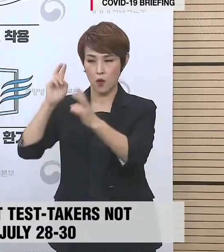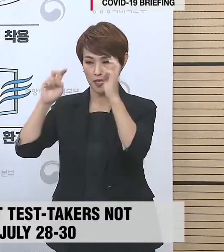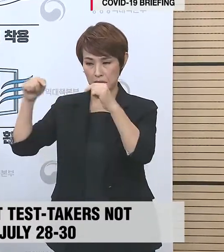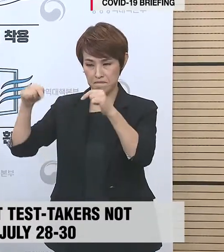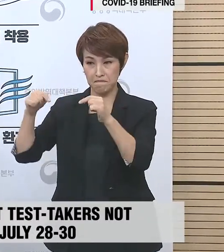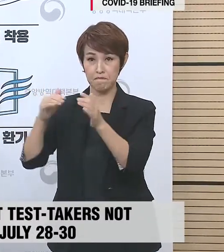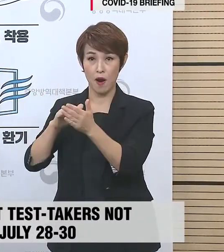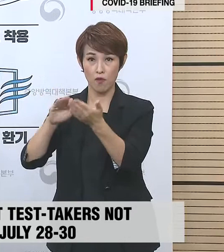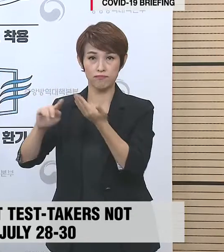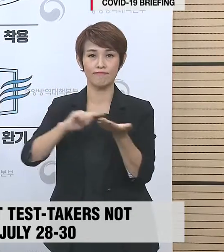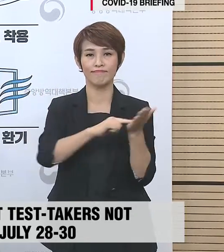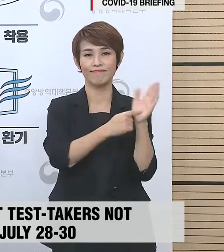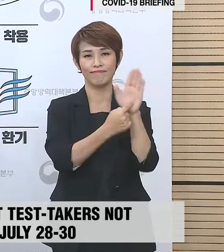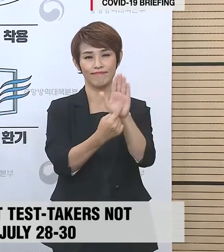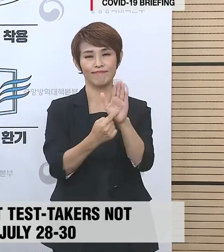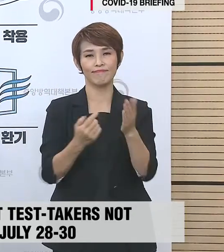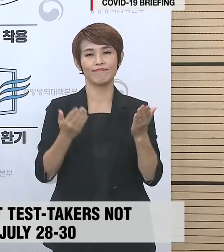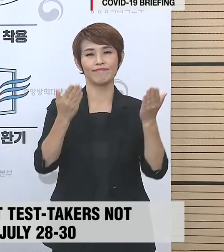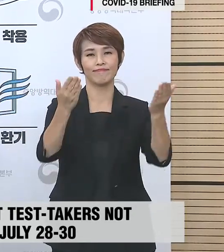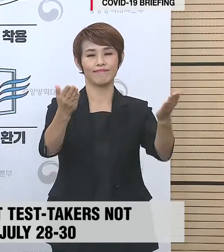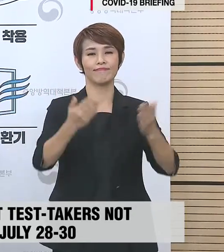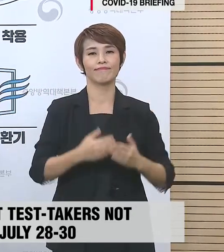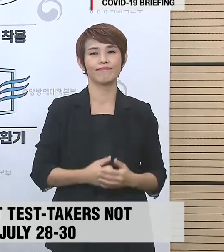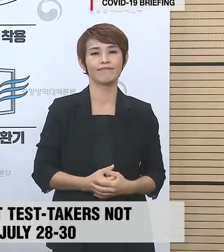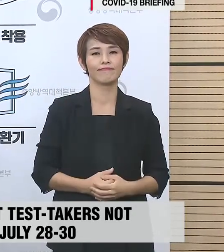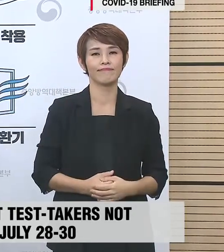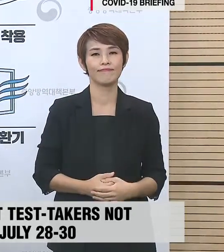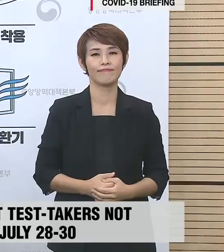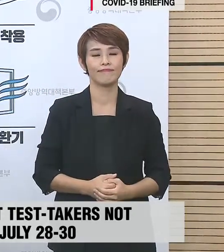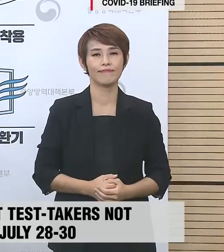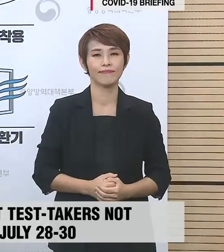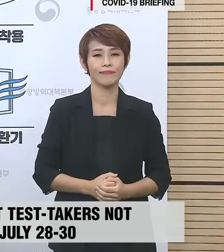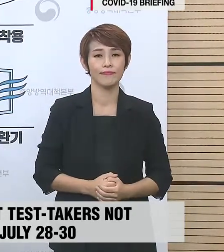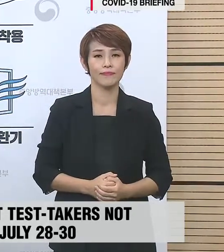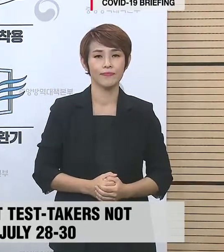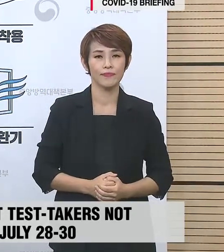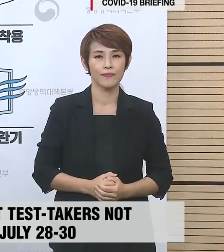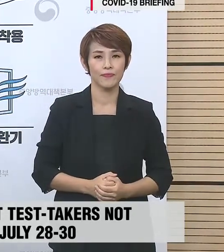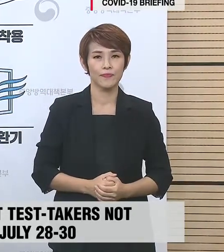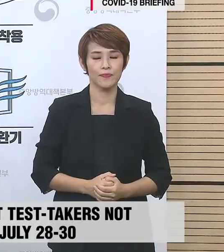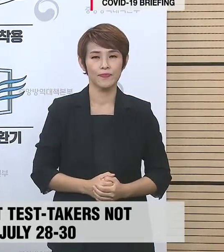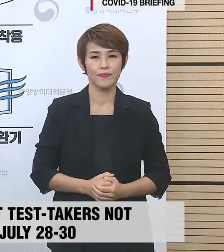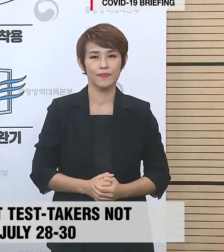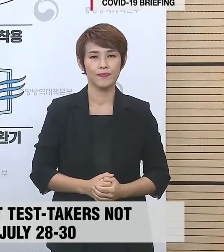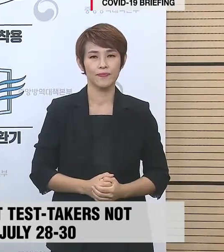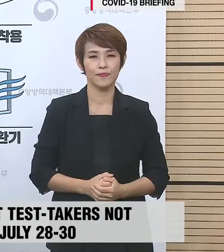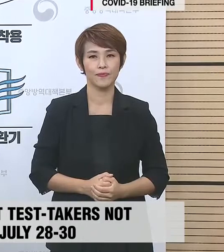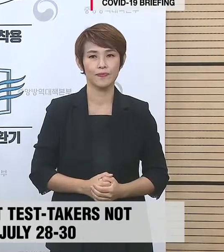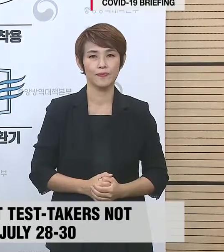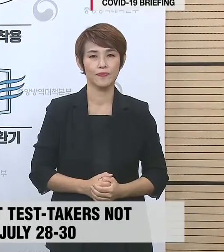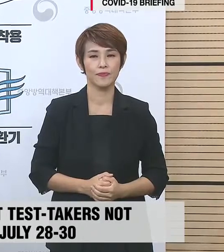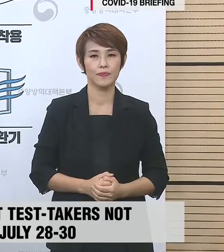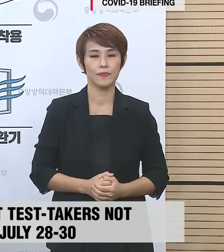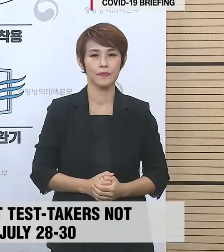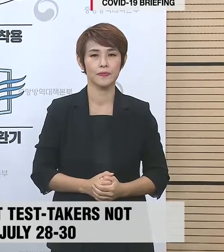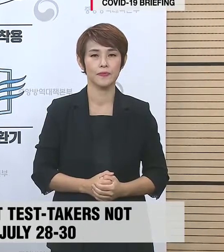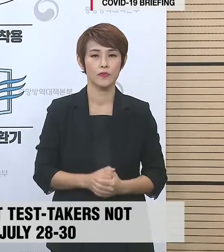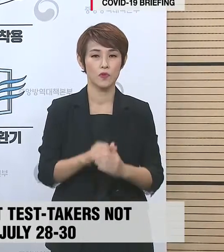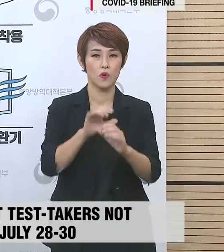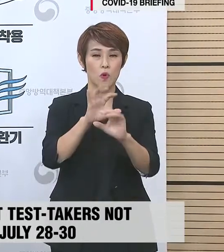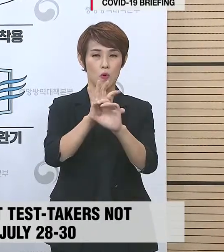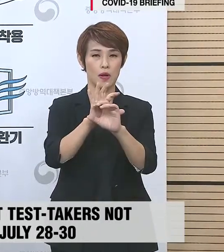And as for the detailed schedules, we will be disclosing the detail based on close negotiation with